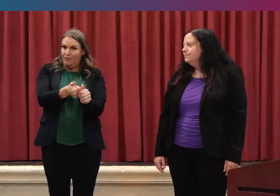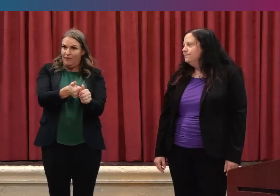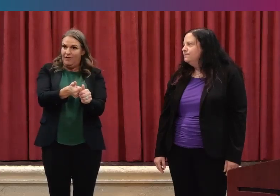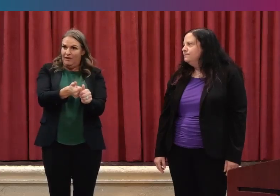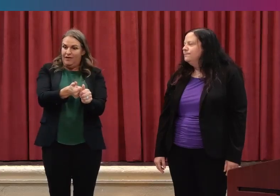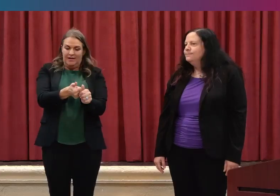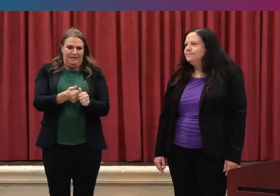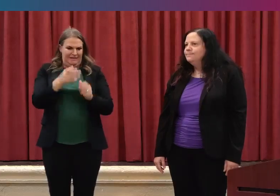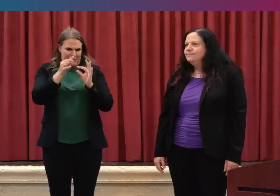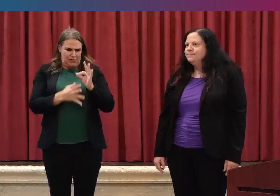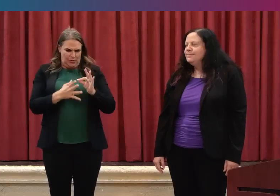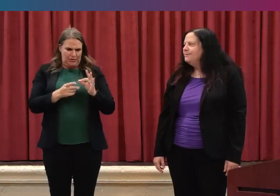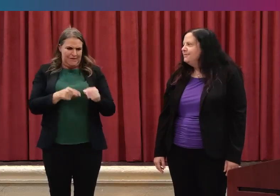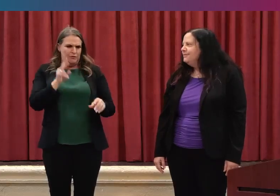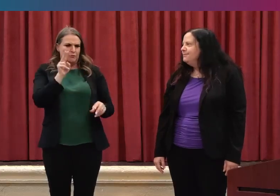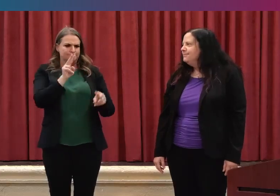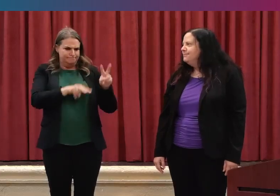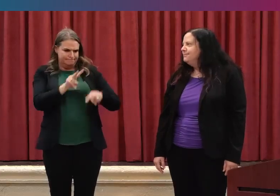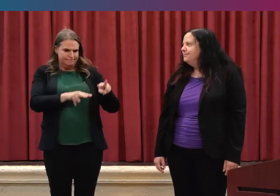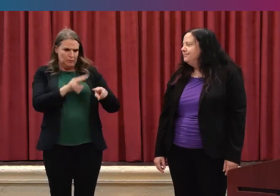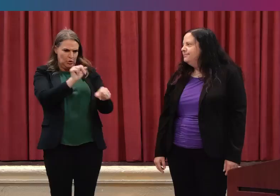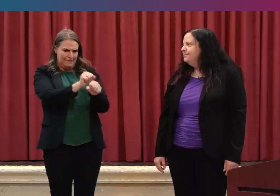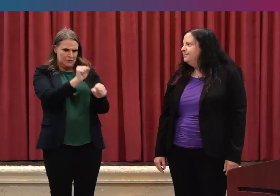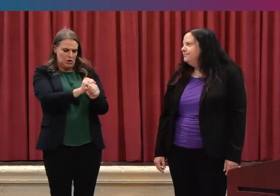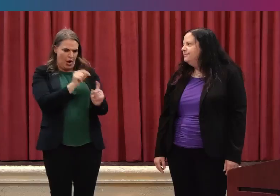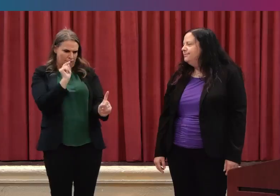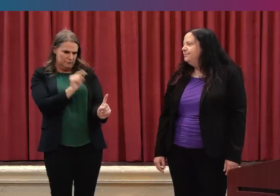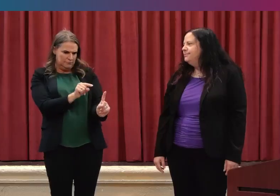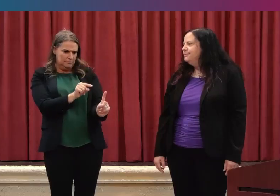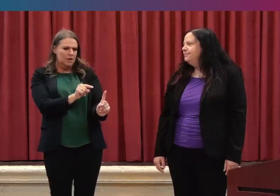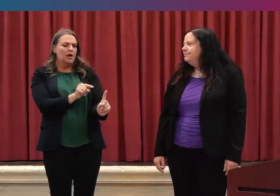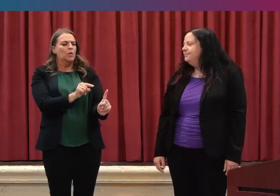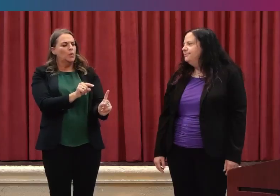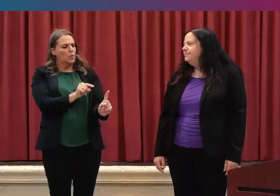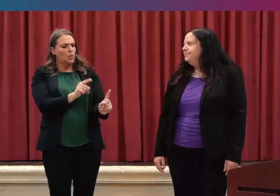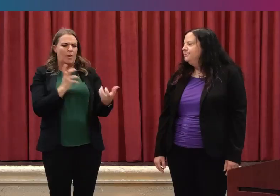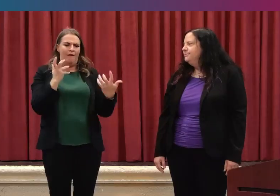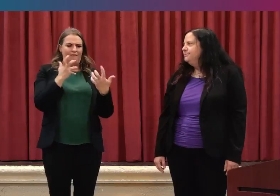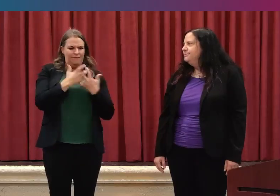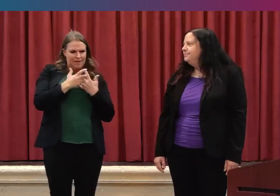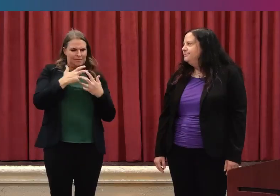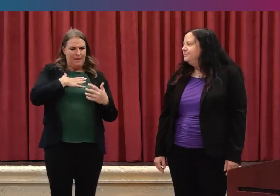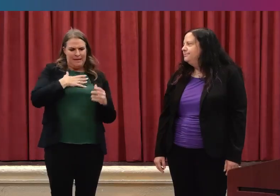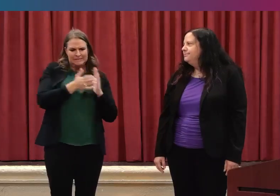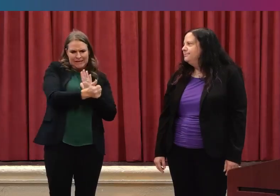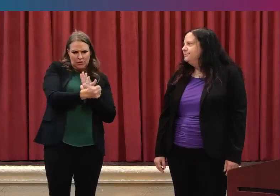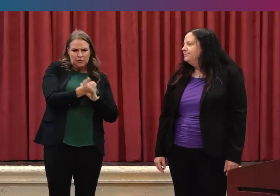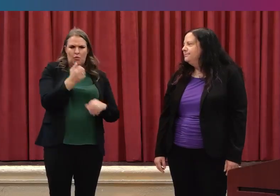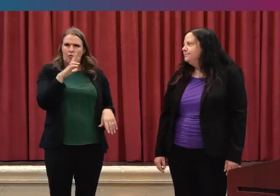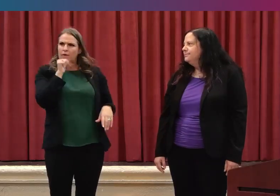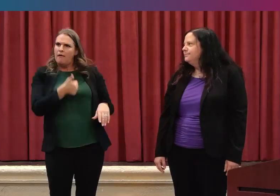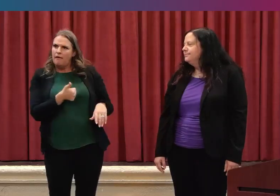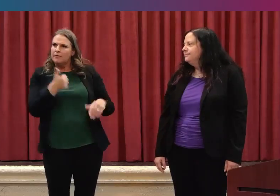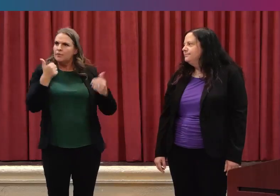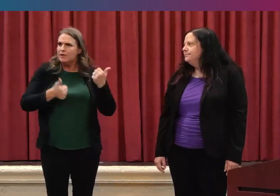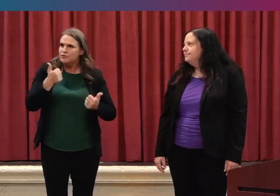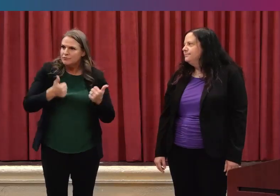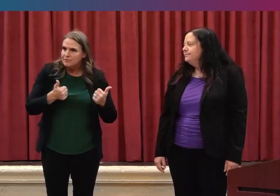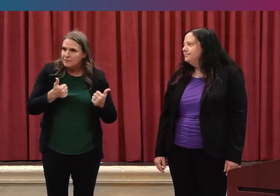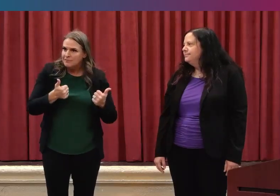And interpreters have to follow the CPC, Code of Professional Conduct, which means that the interpreters have